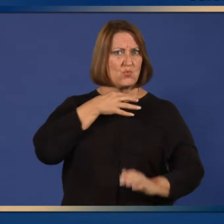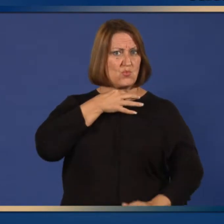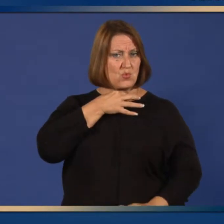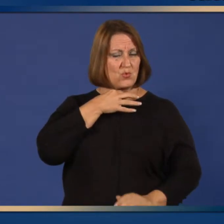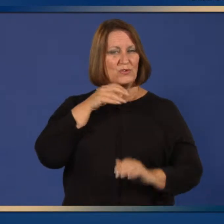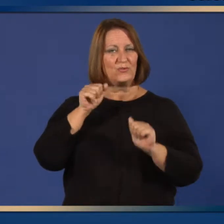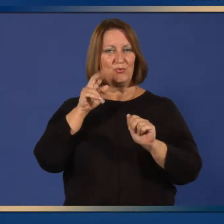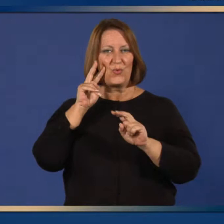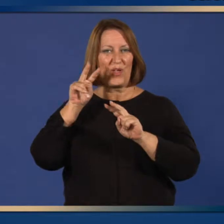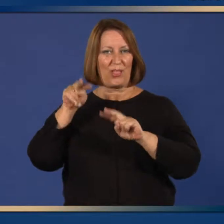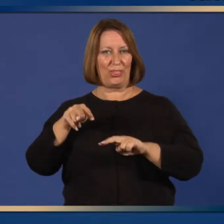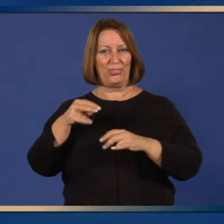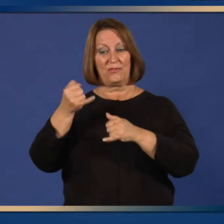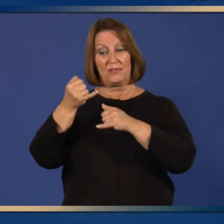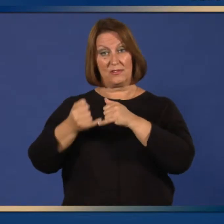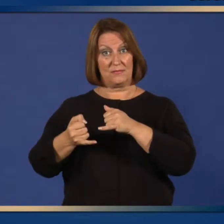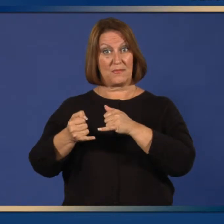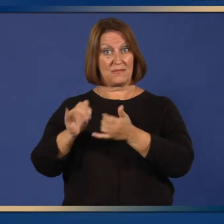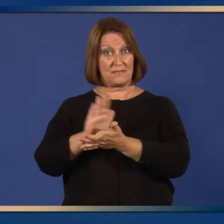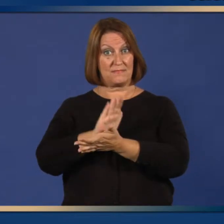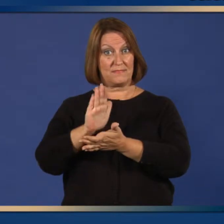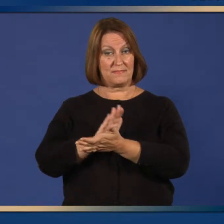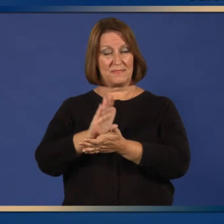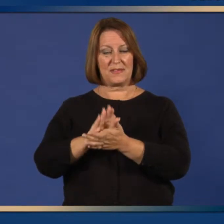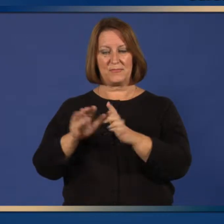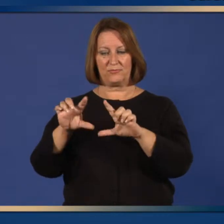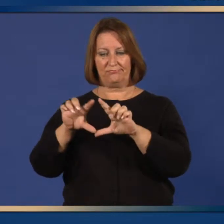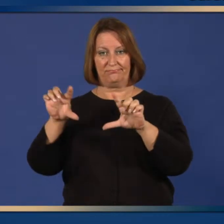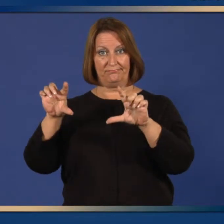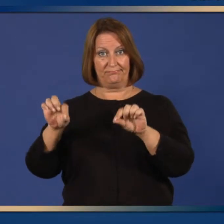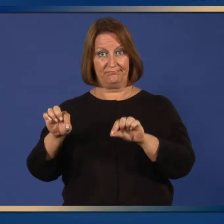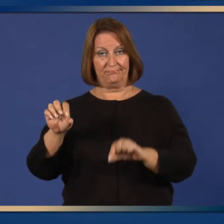the sources listed at the bottom of this page.